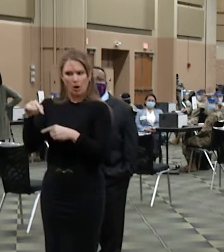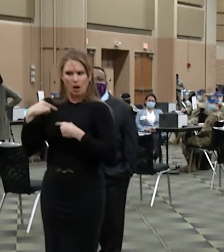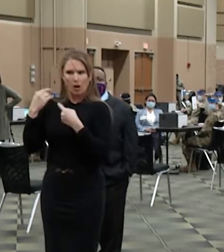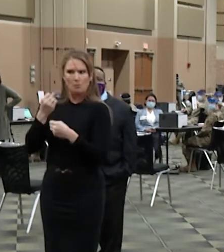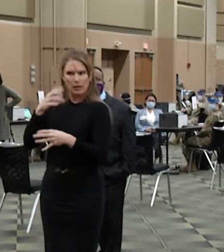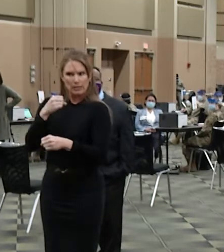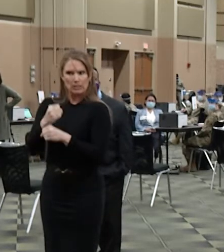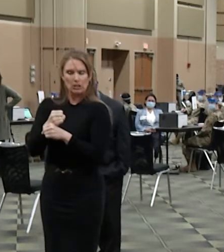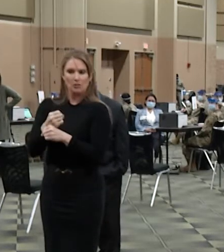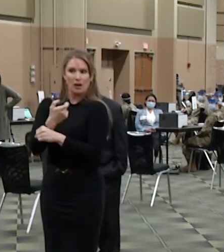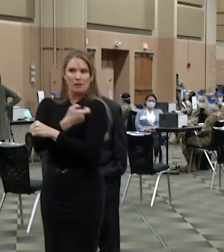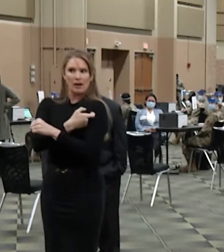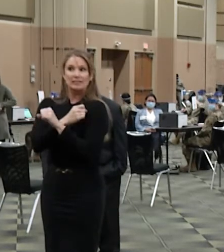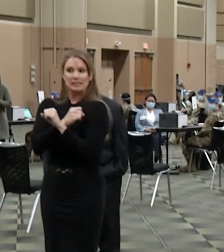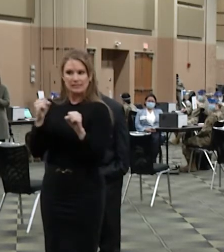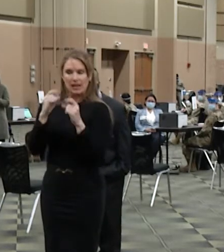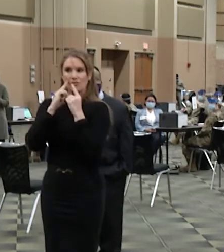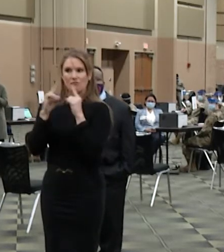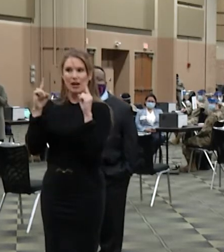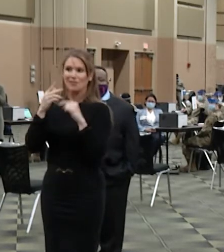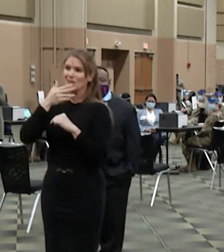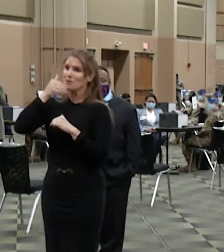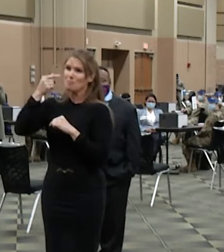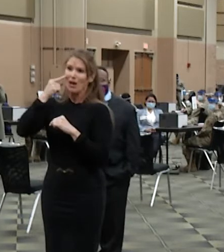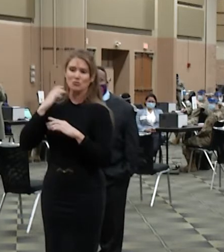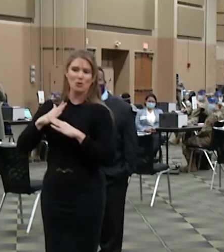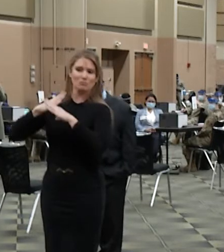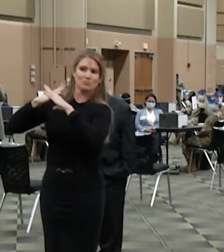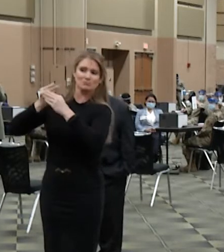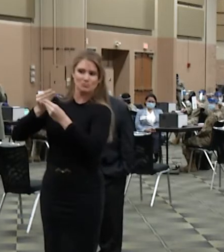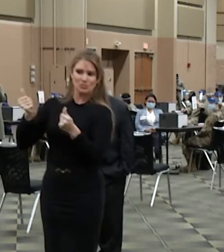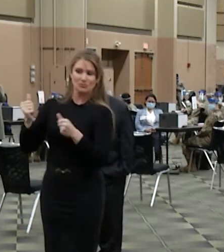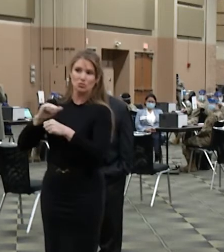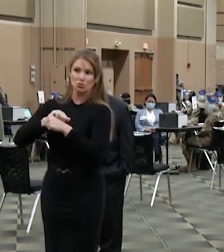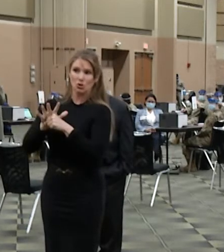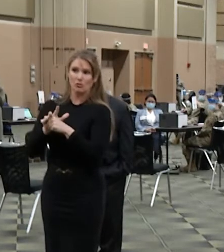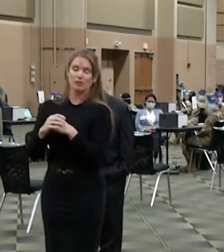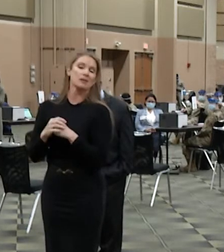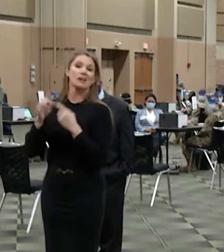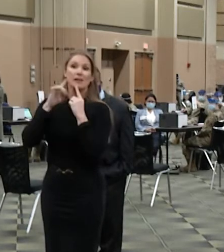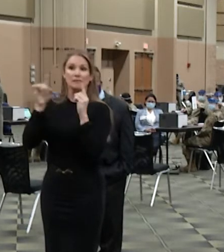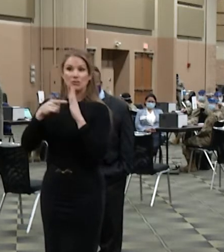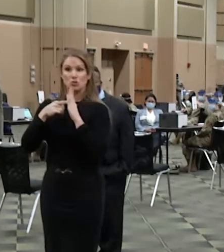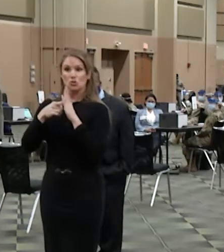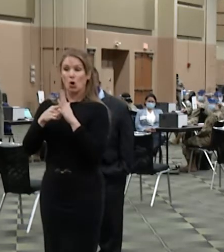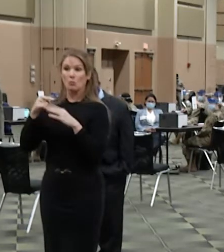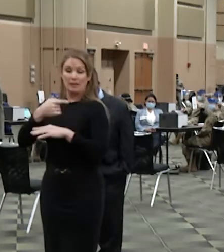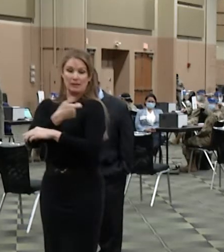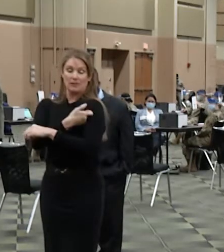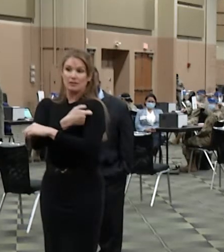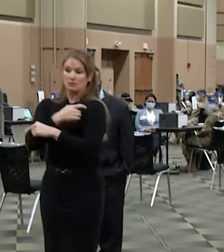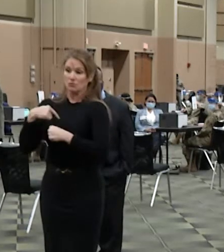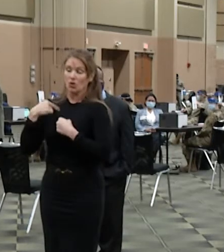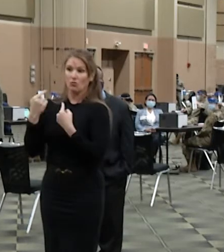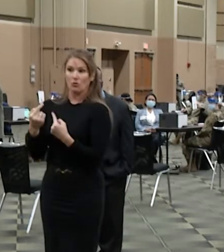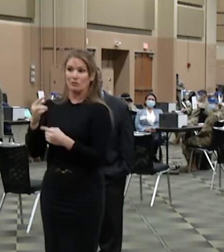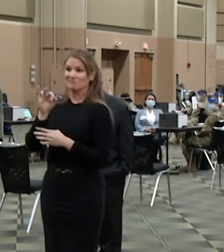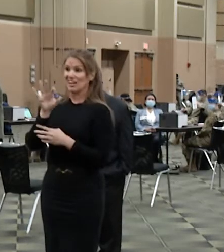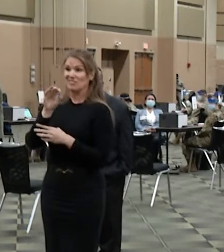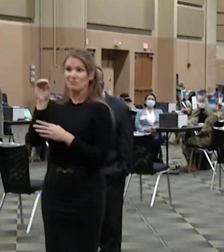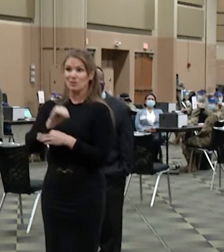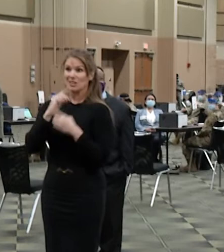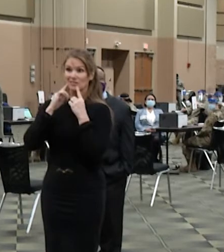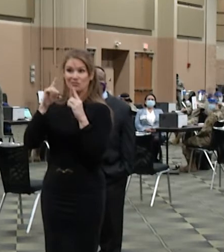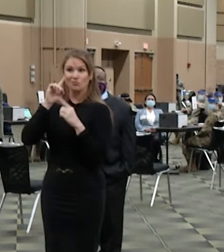and effective and our best tool to fight against COVID-19. The efficacy demonstrated by this vaccine, over 95% for